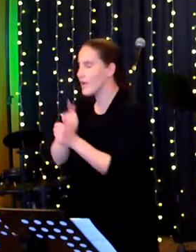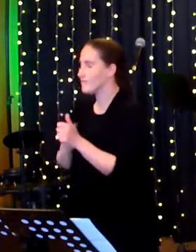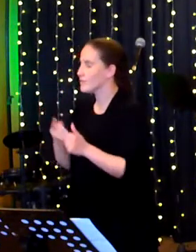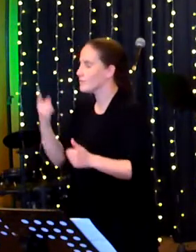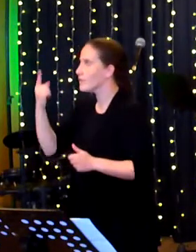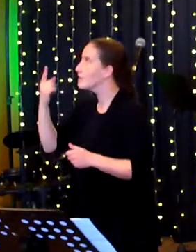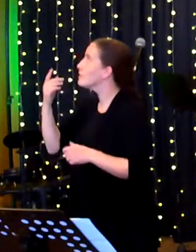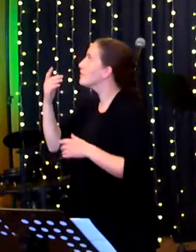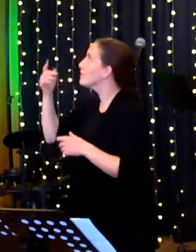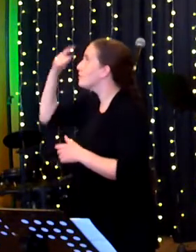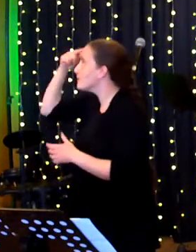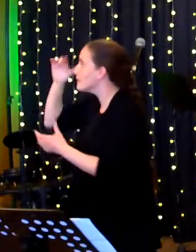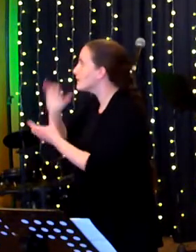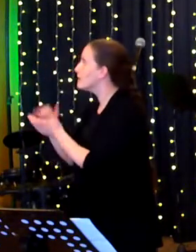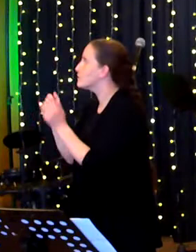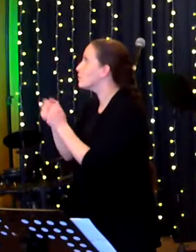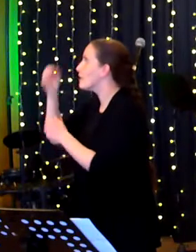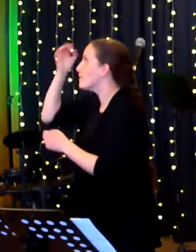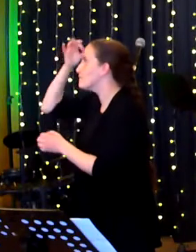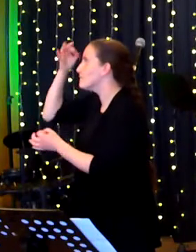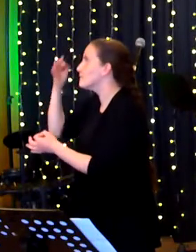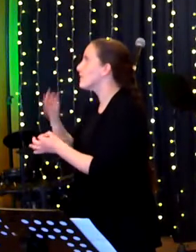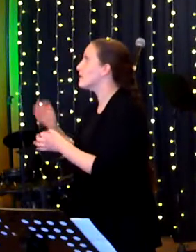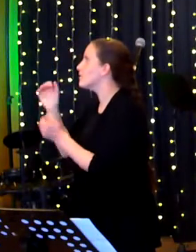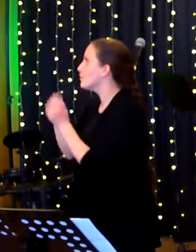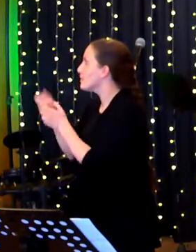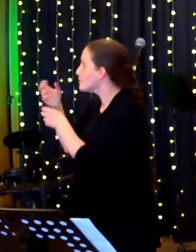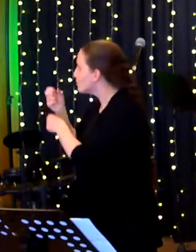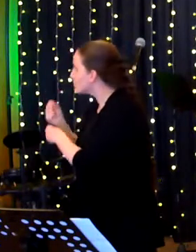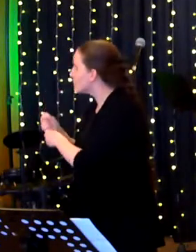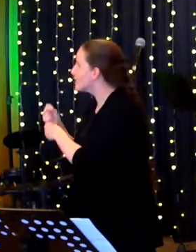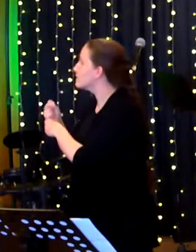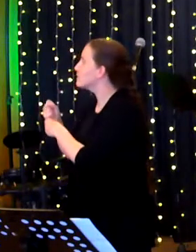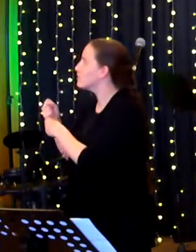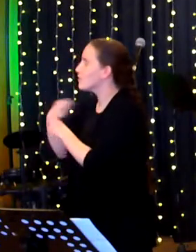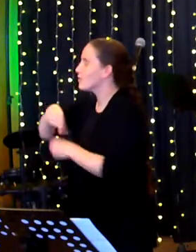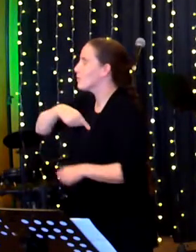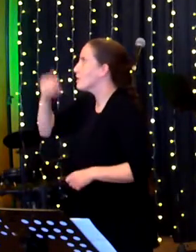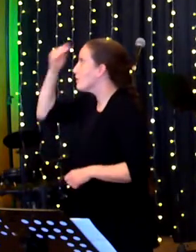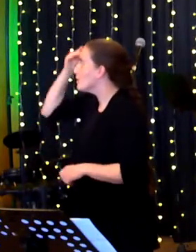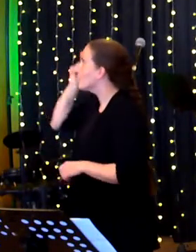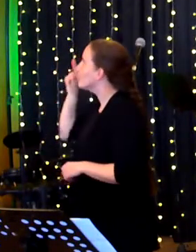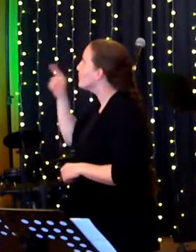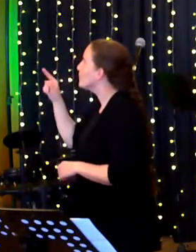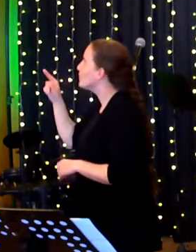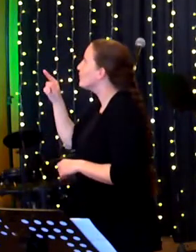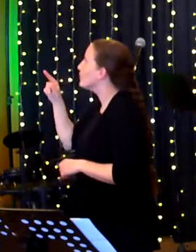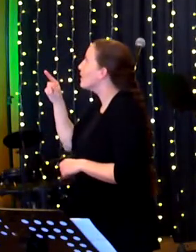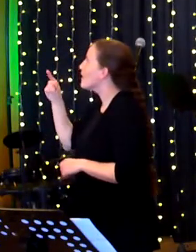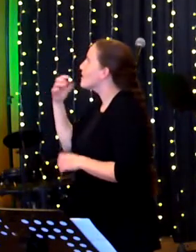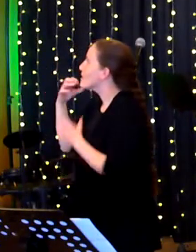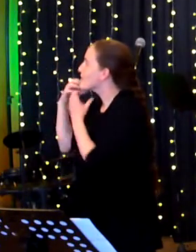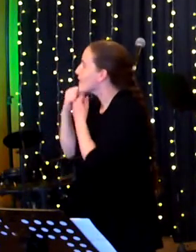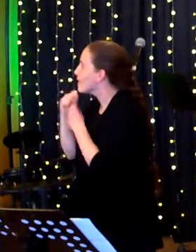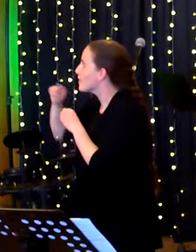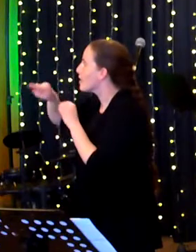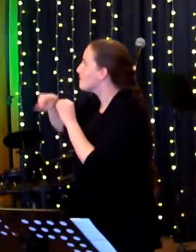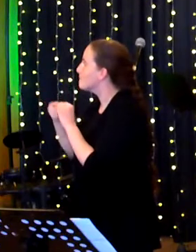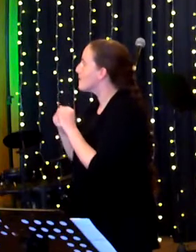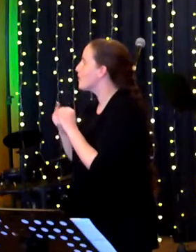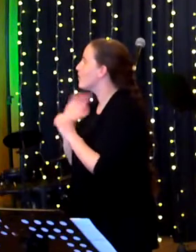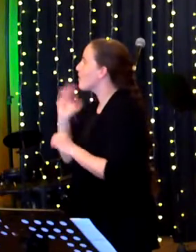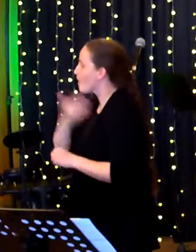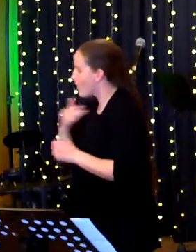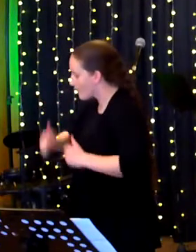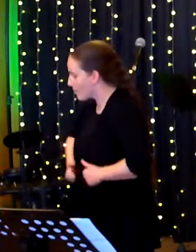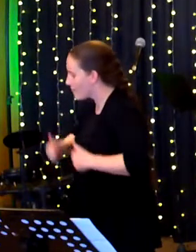you care about the intimate details of our lives, that we are precious to you. God, we thank you that even though